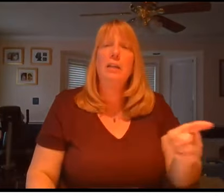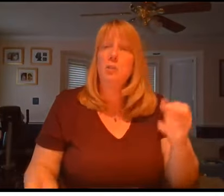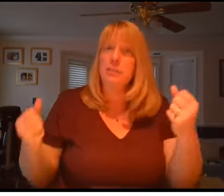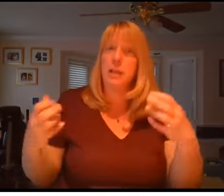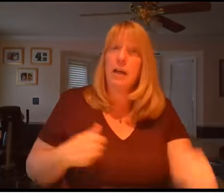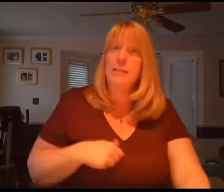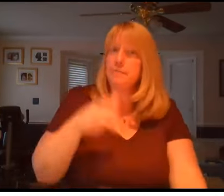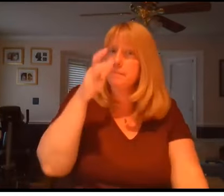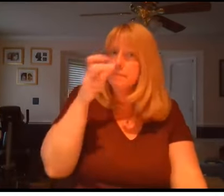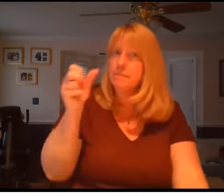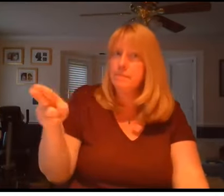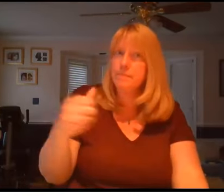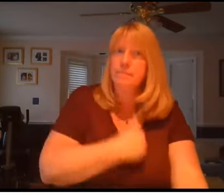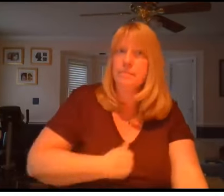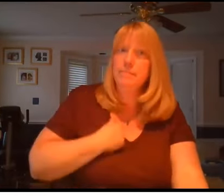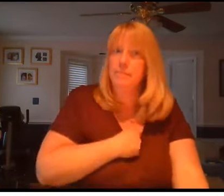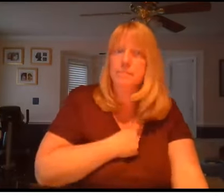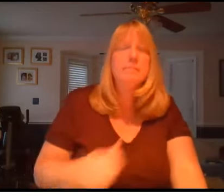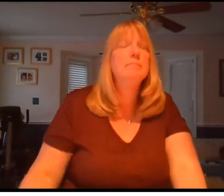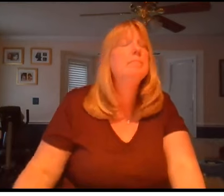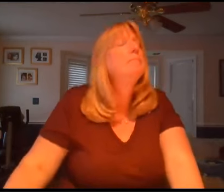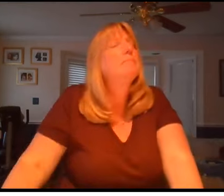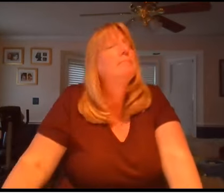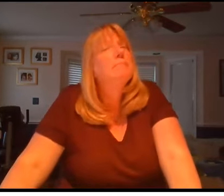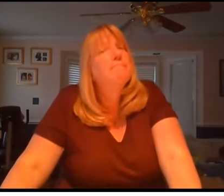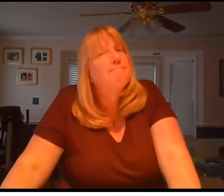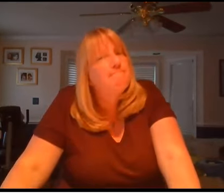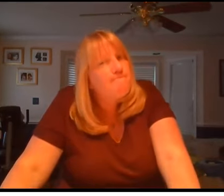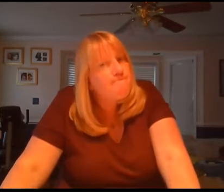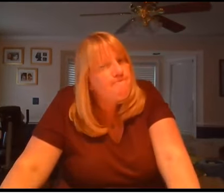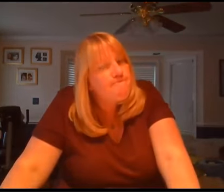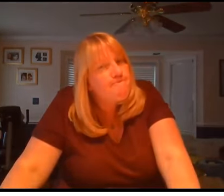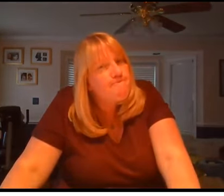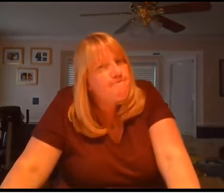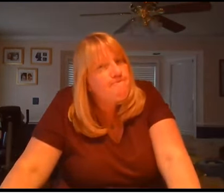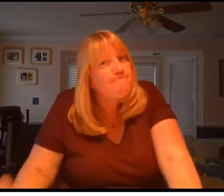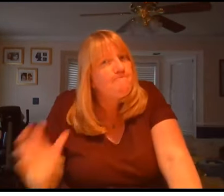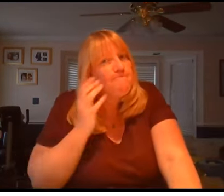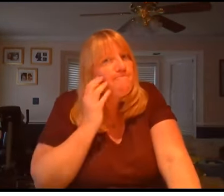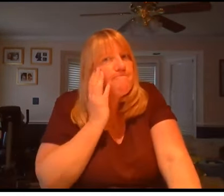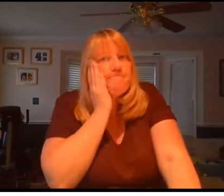you majoring in?" She said, "Sorry, but..."